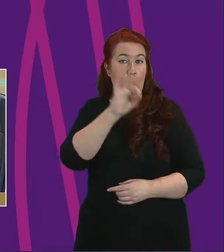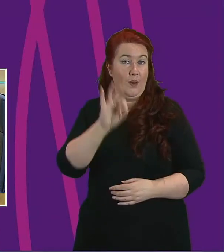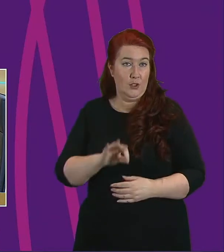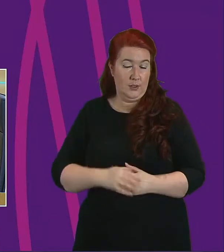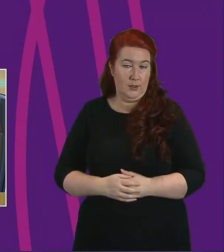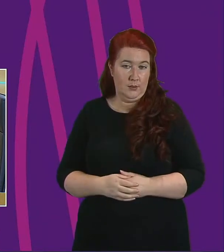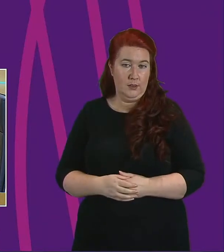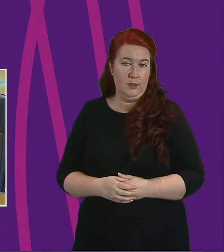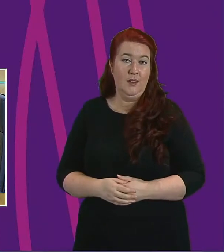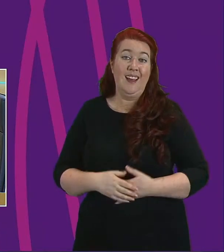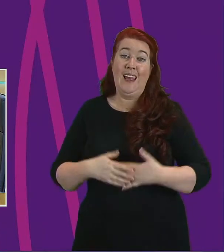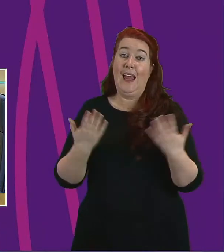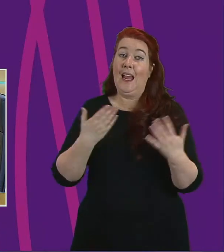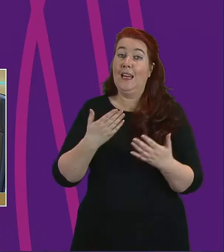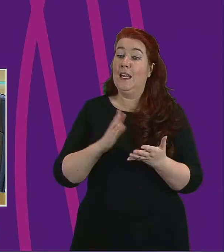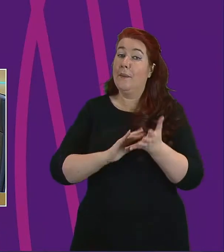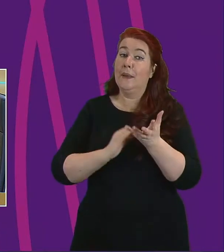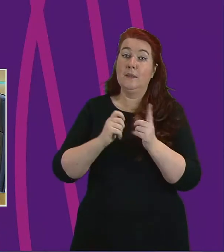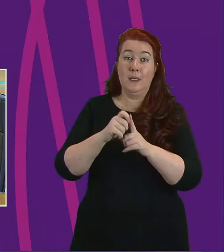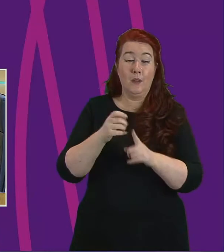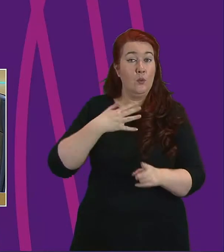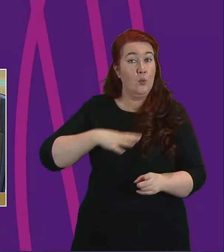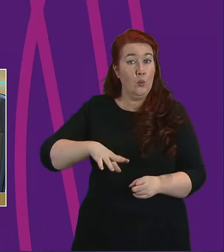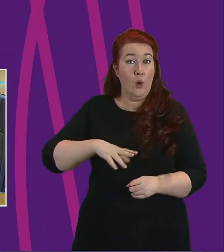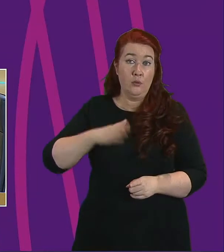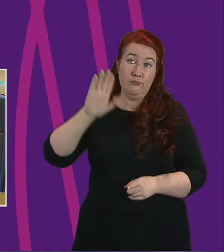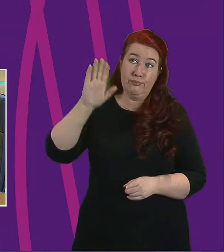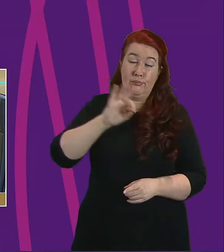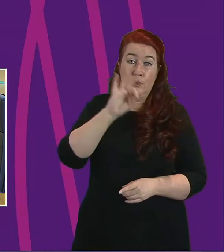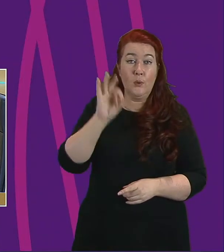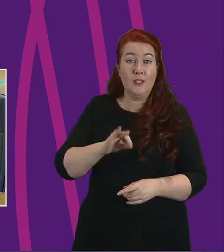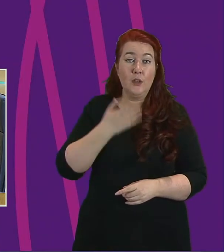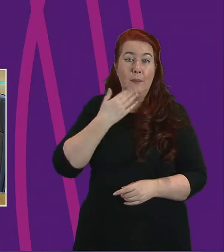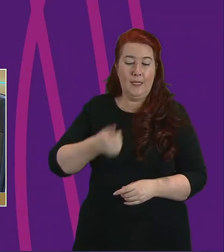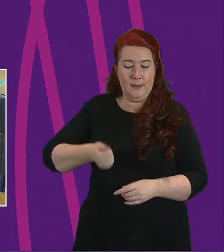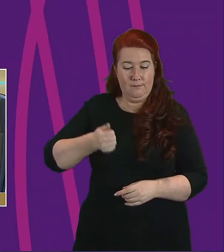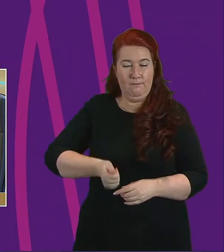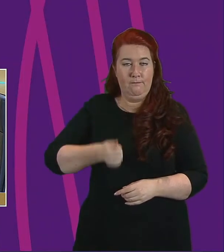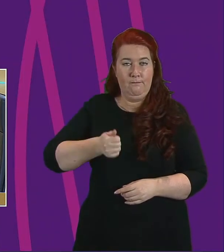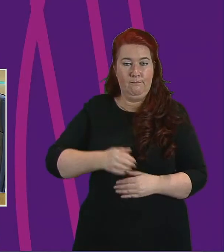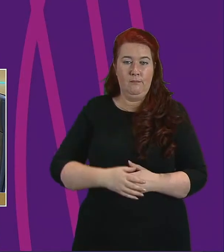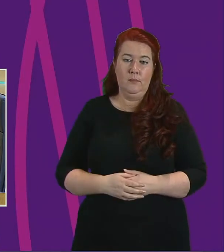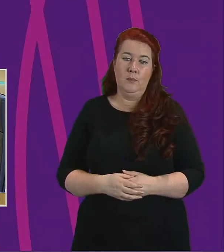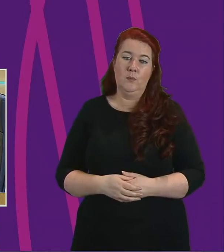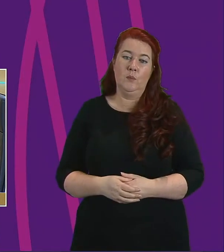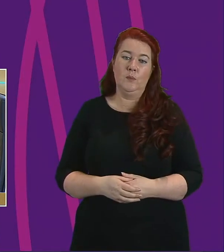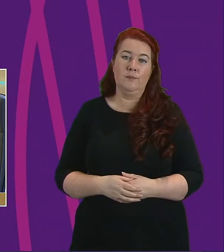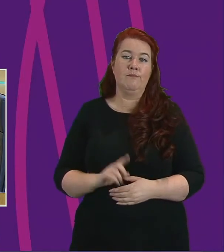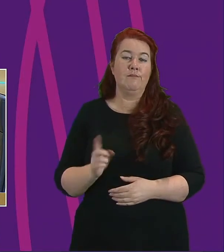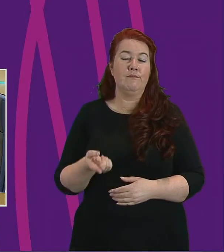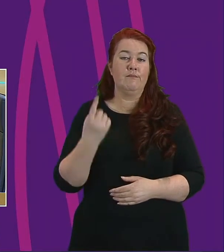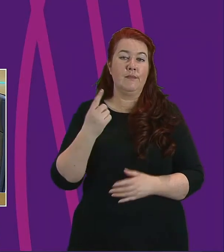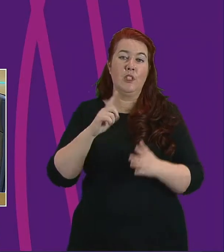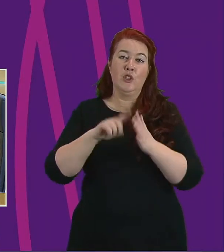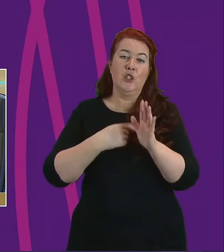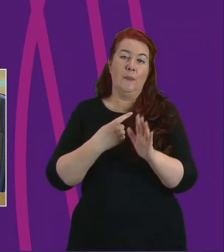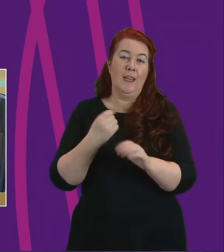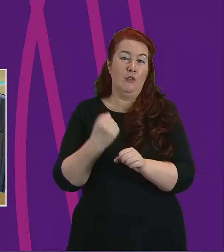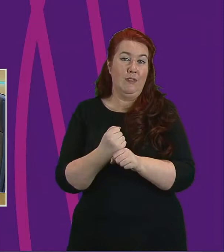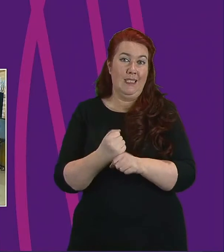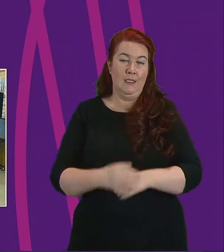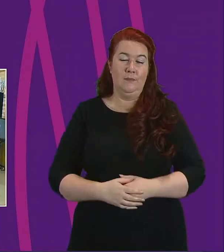helpful if members who wish to ask a question were to press the request to speak buttons now, and I call on Jamie Green.